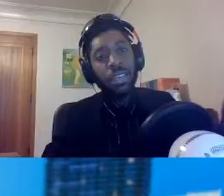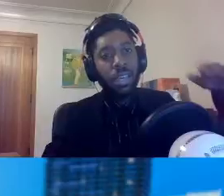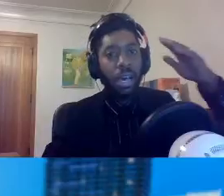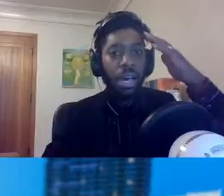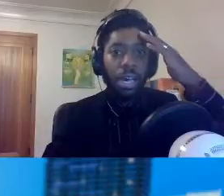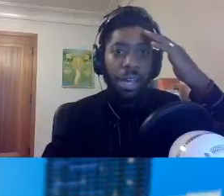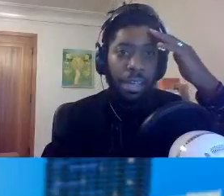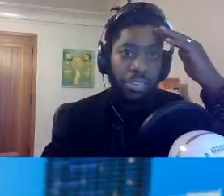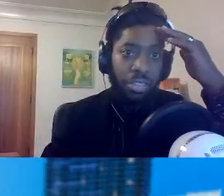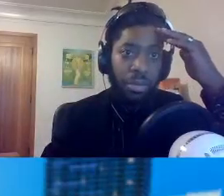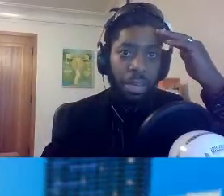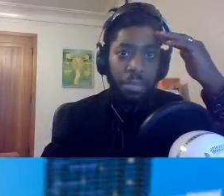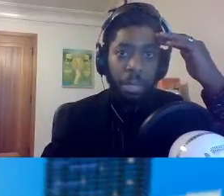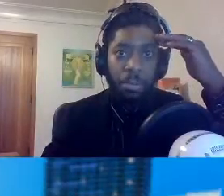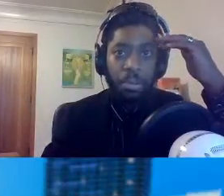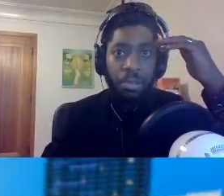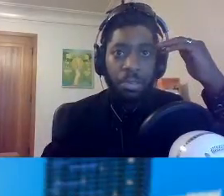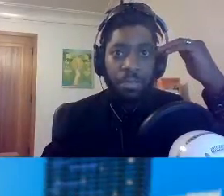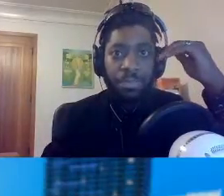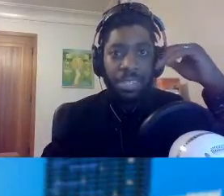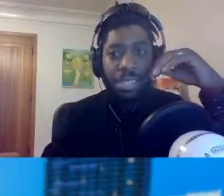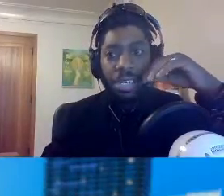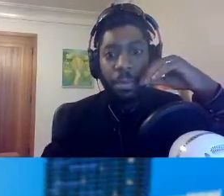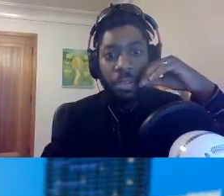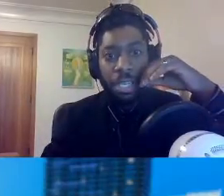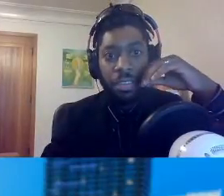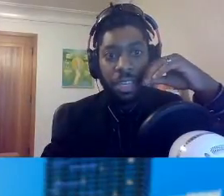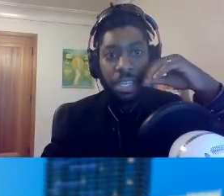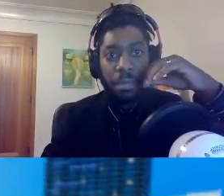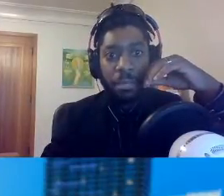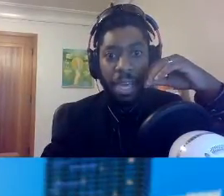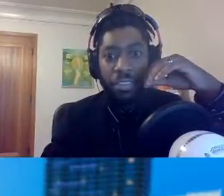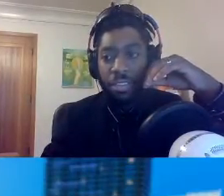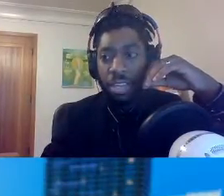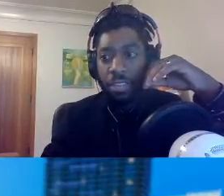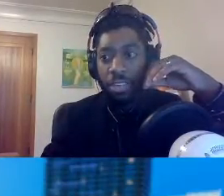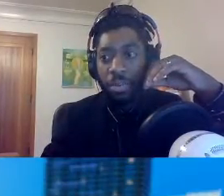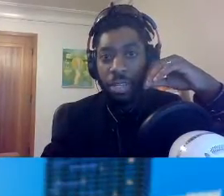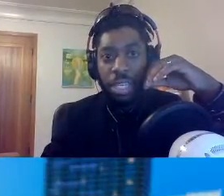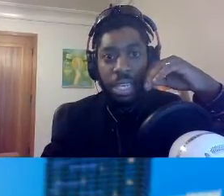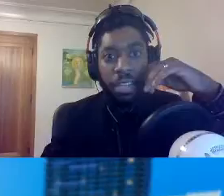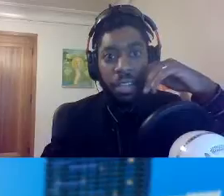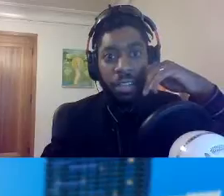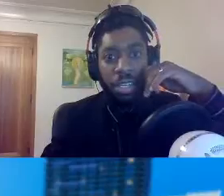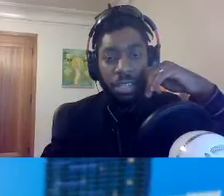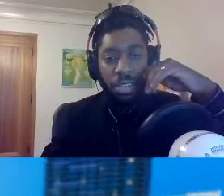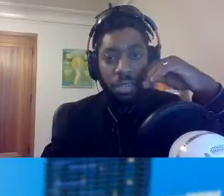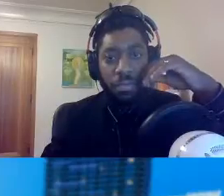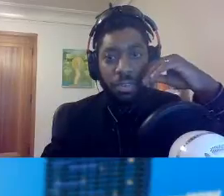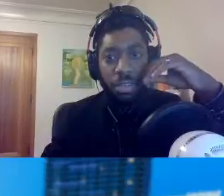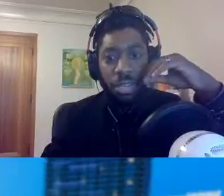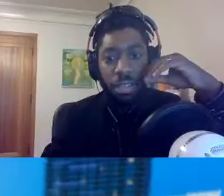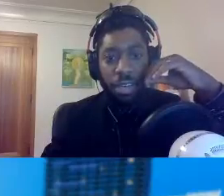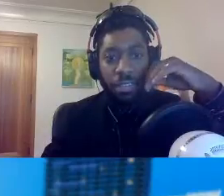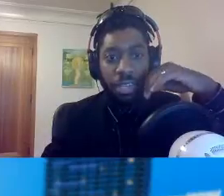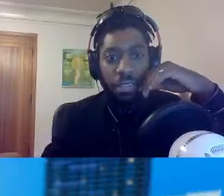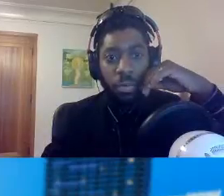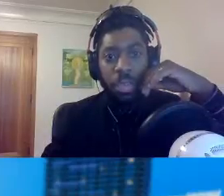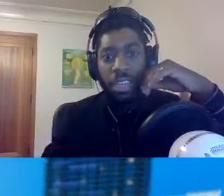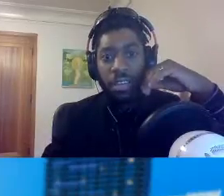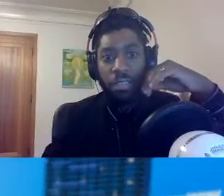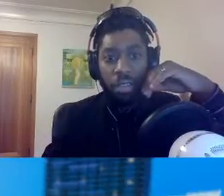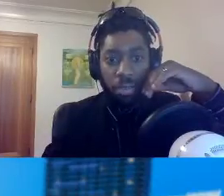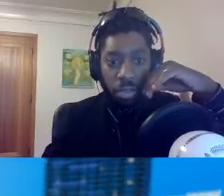that. I actually do have a couple links I can pass to you guys here, but it's not looking good for a lot of